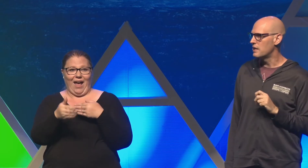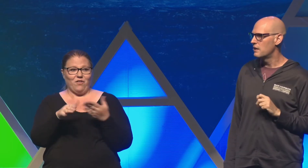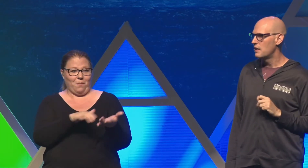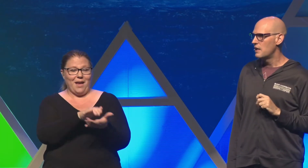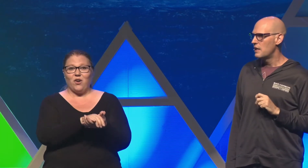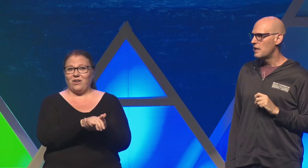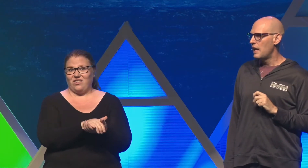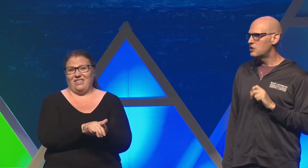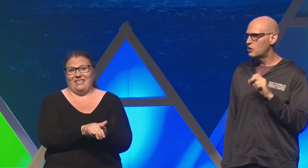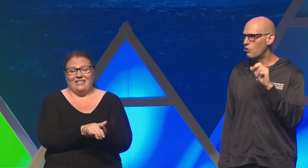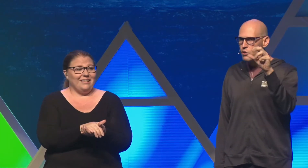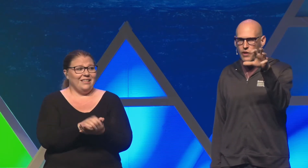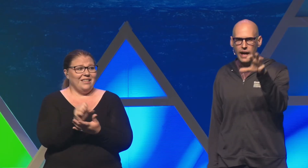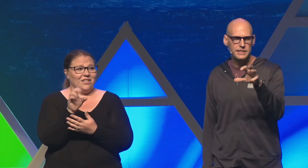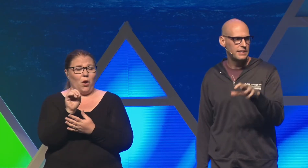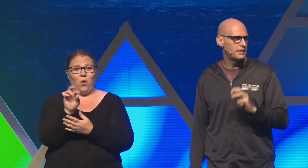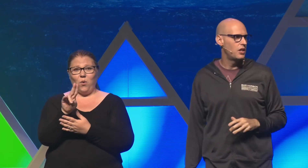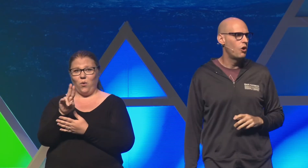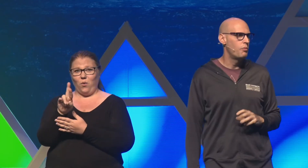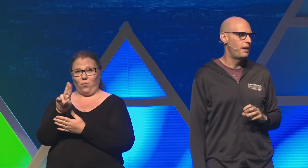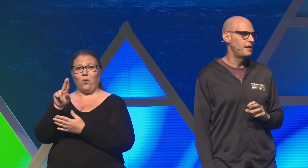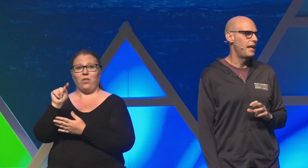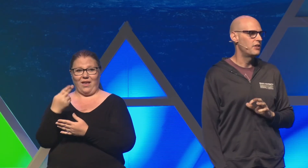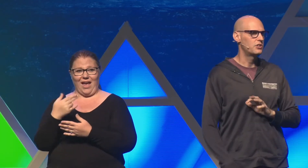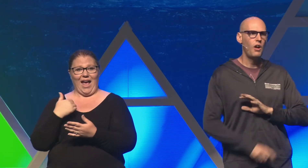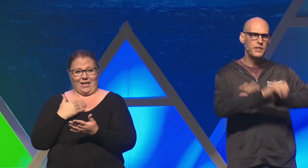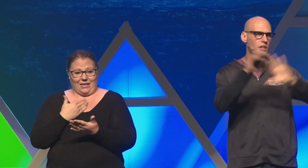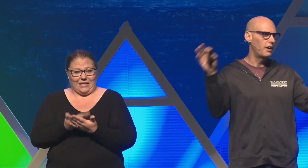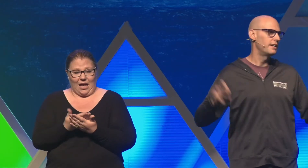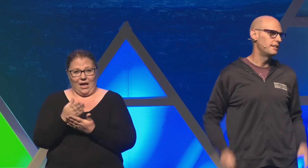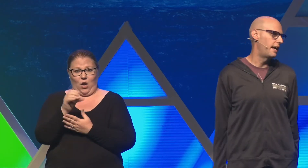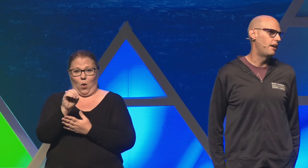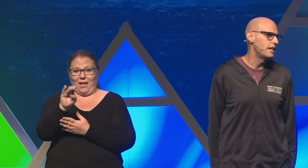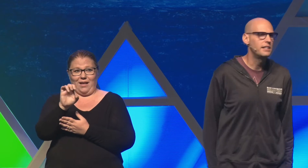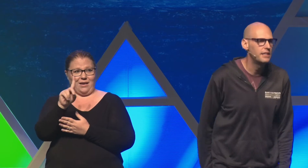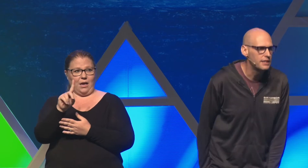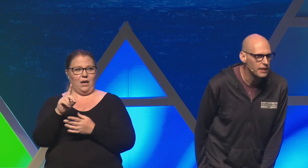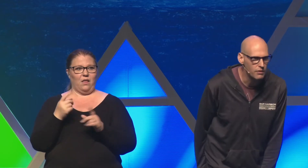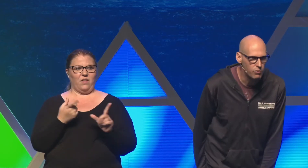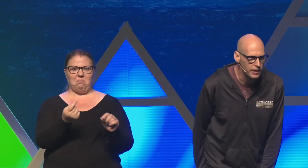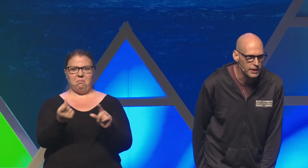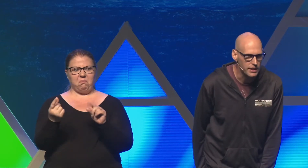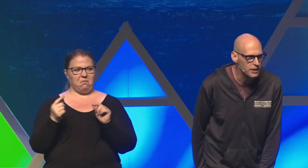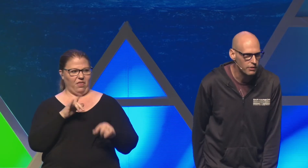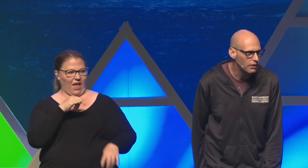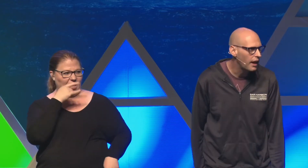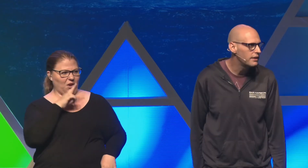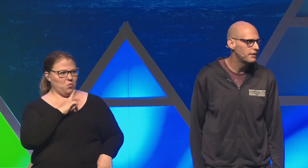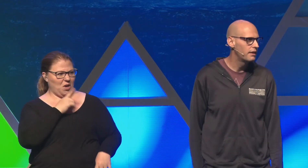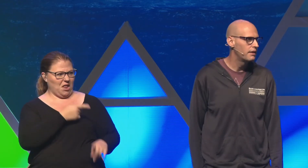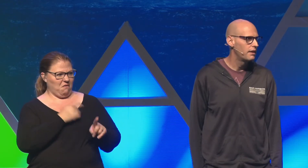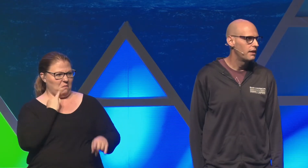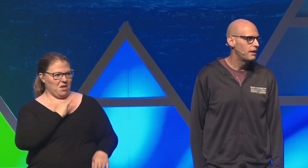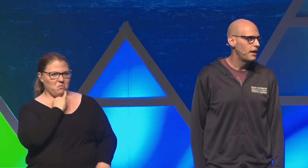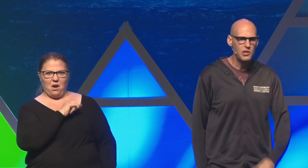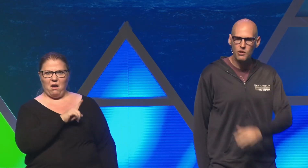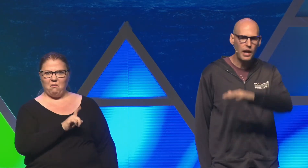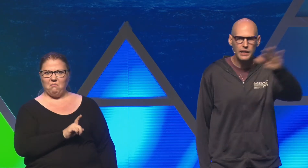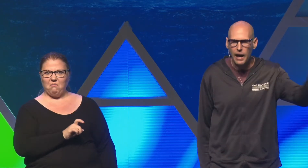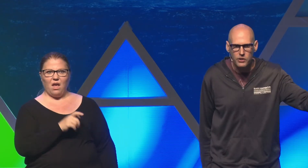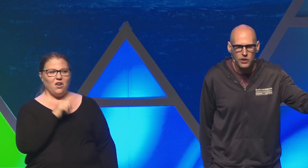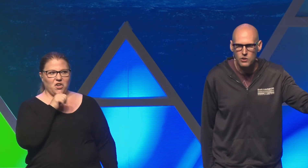married. And so Ruth has this son, Obed, and there's all the talk in the town. Is this kid really an Israelite? I